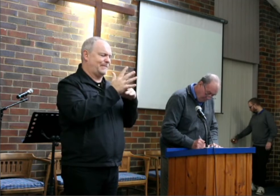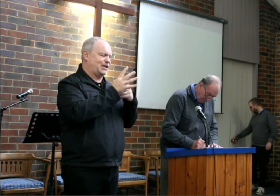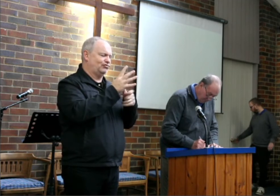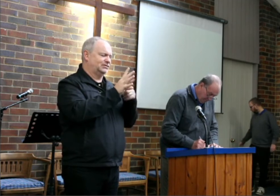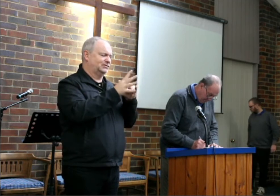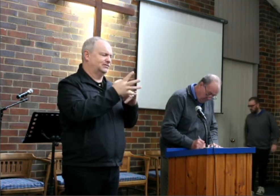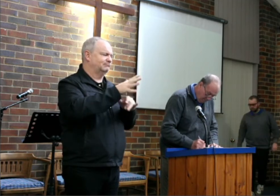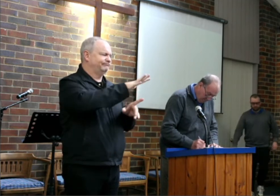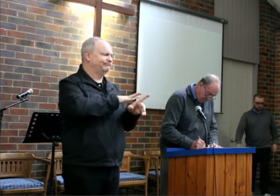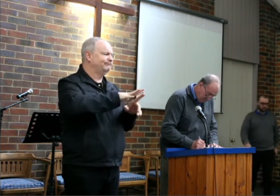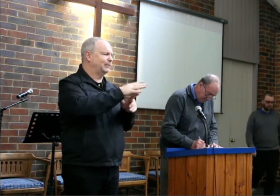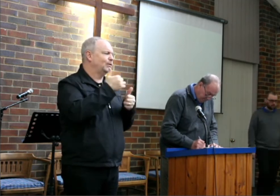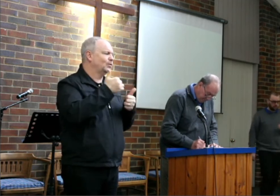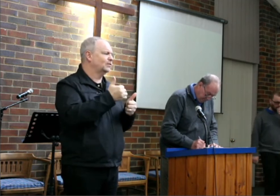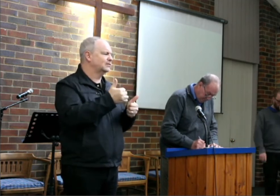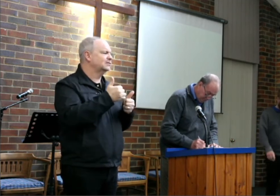Yep.